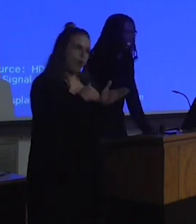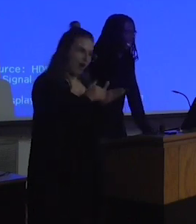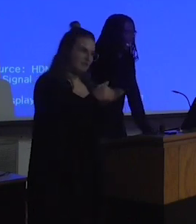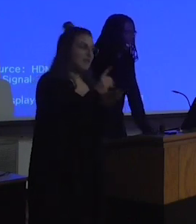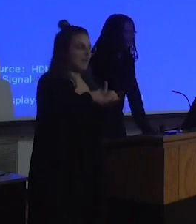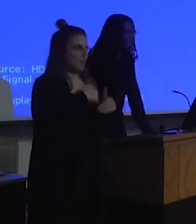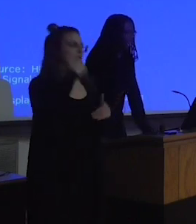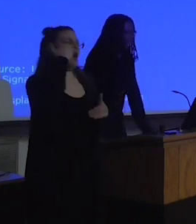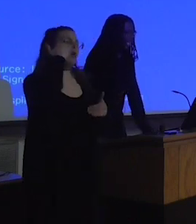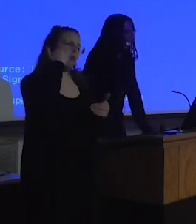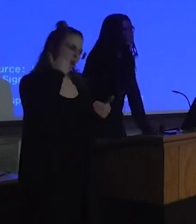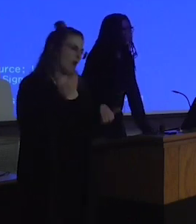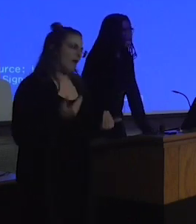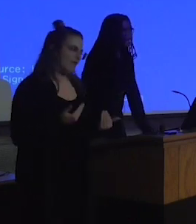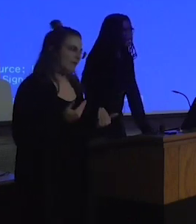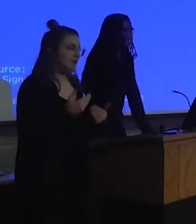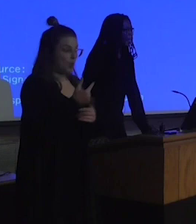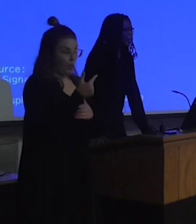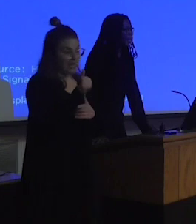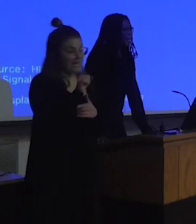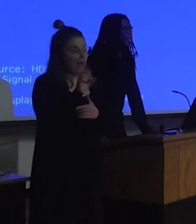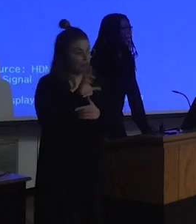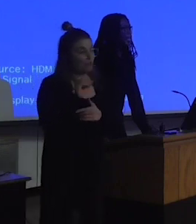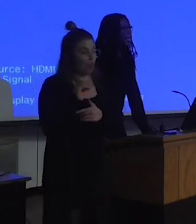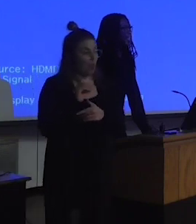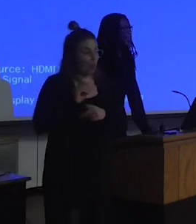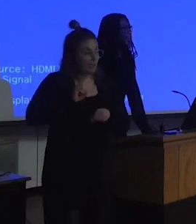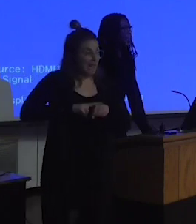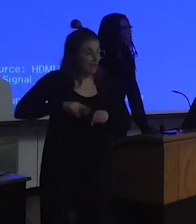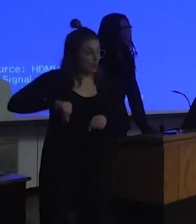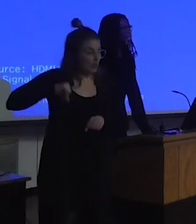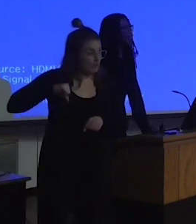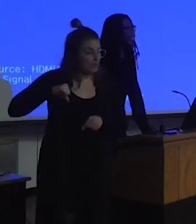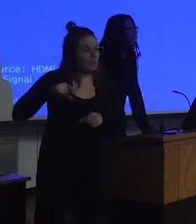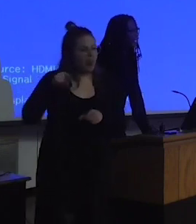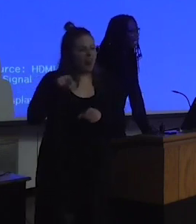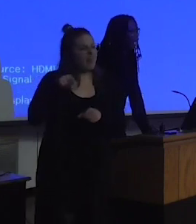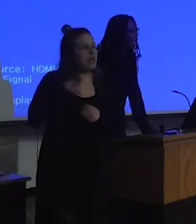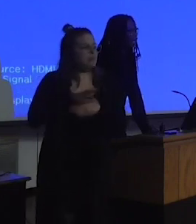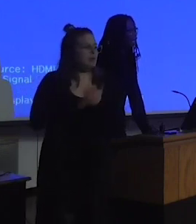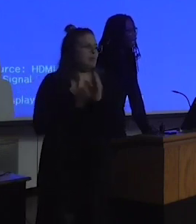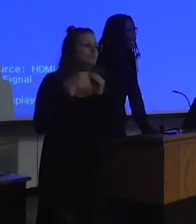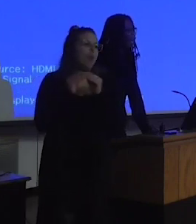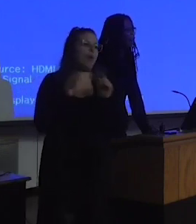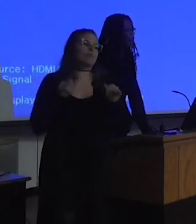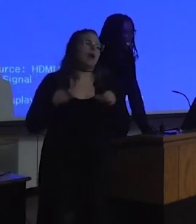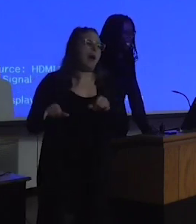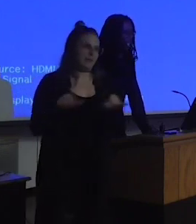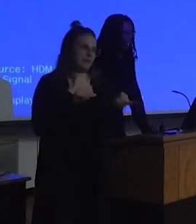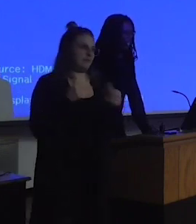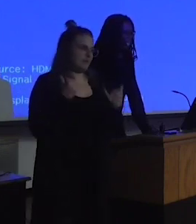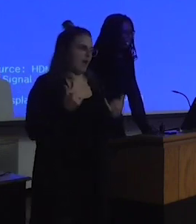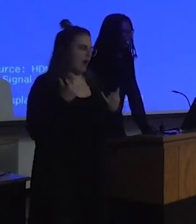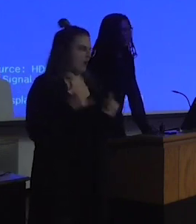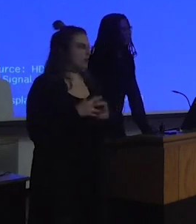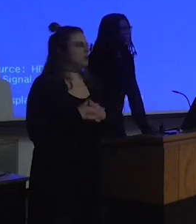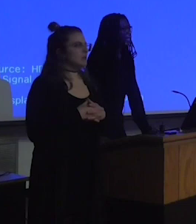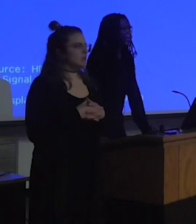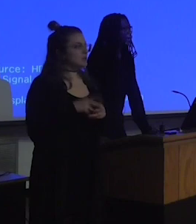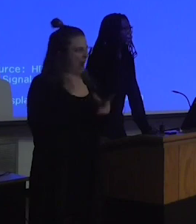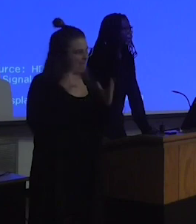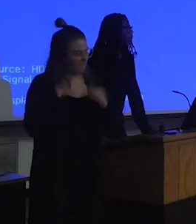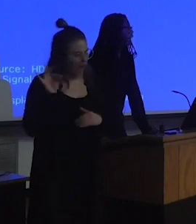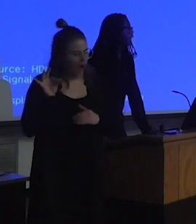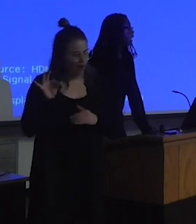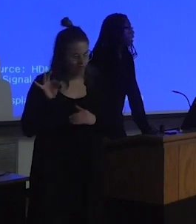once again. So, like, gastro-nationalism, it is becoming increasingly common. When I had stumbled across the term,